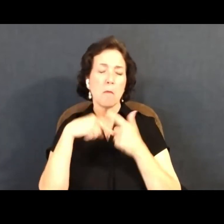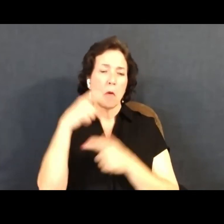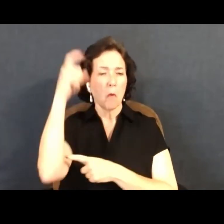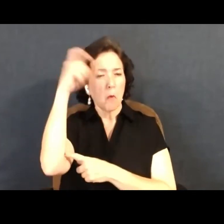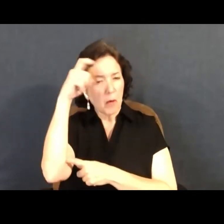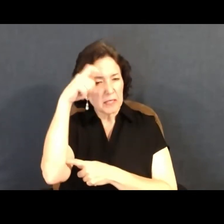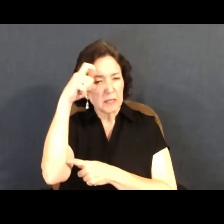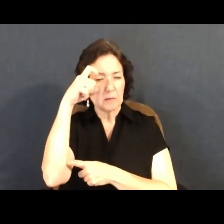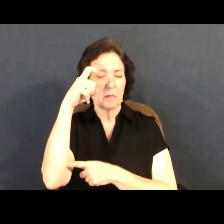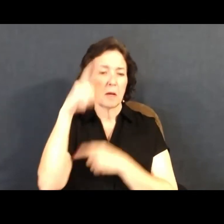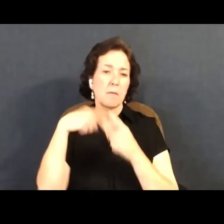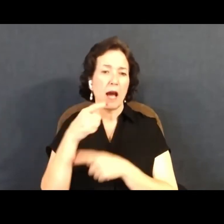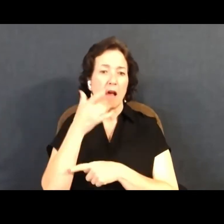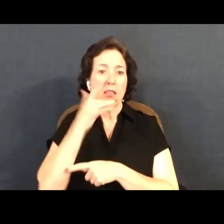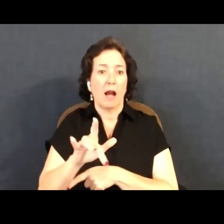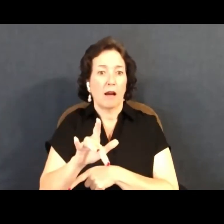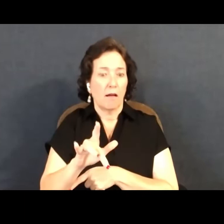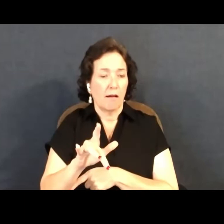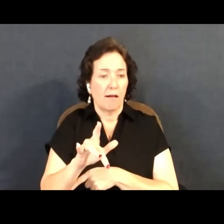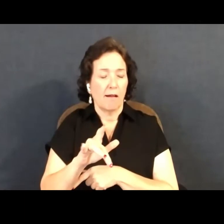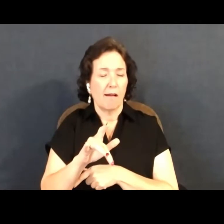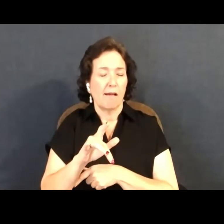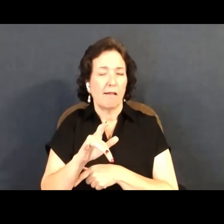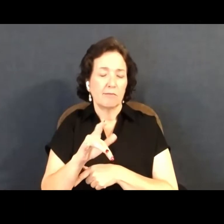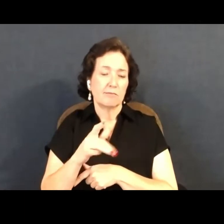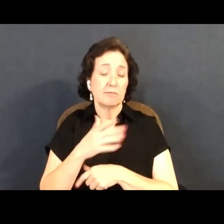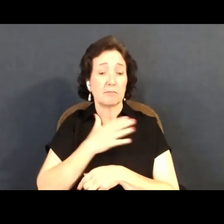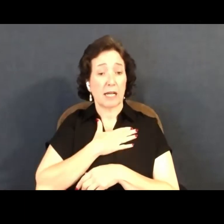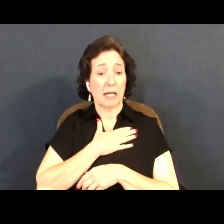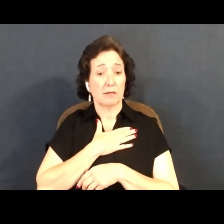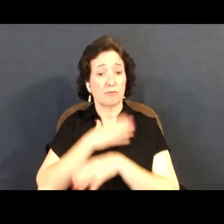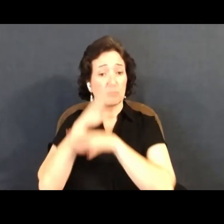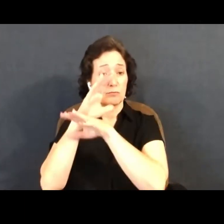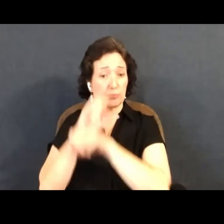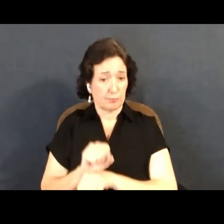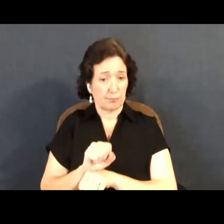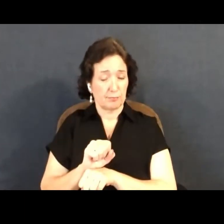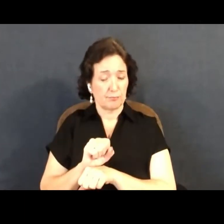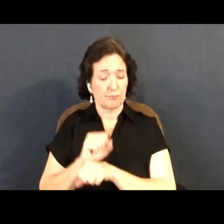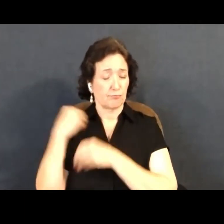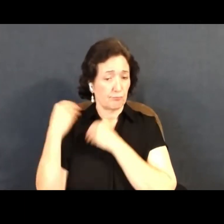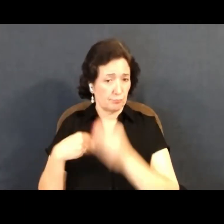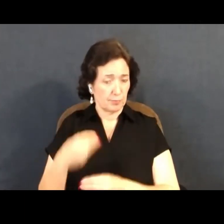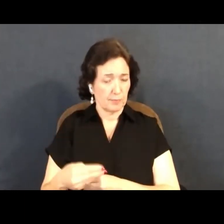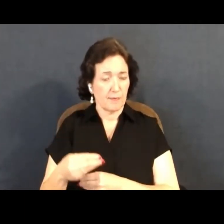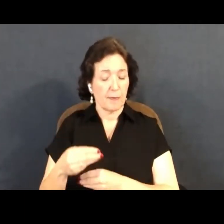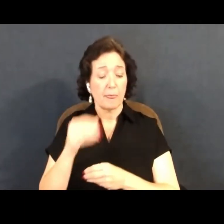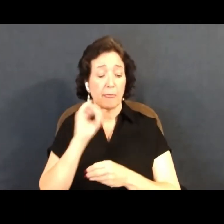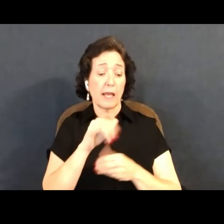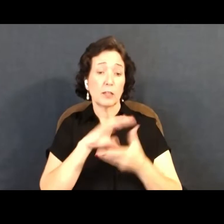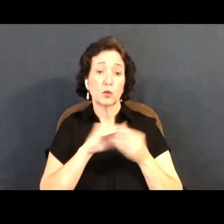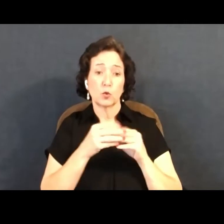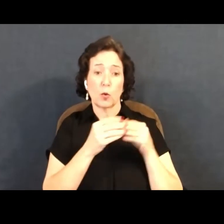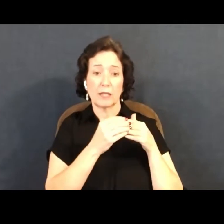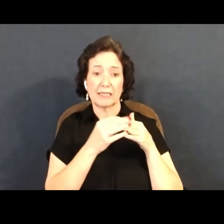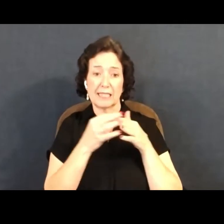and about luck. And in my tradition, the story is led by the